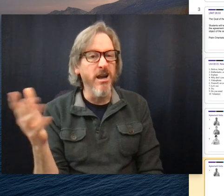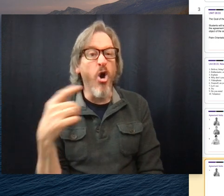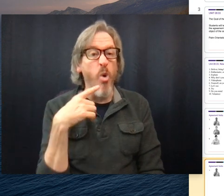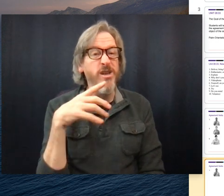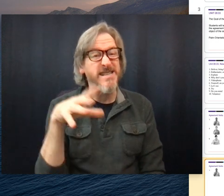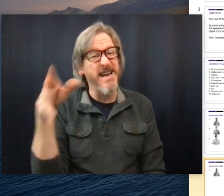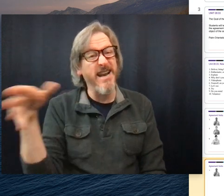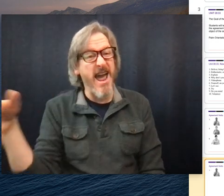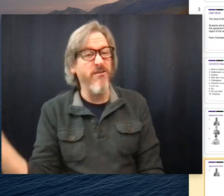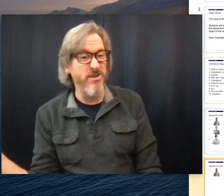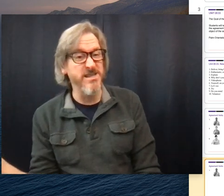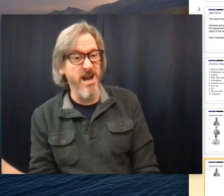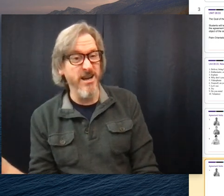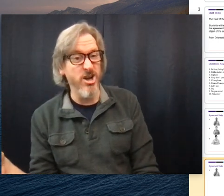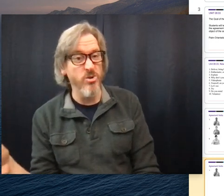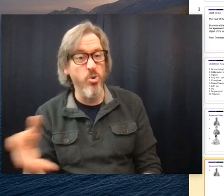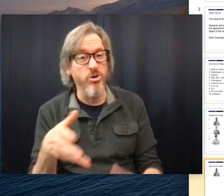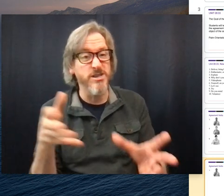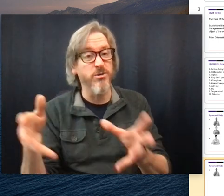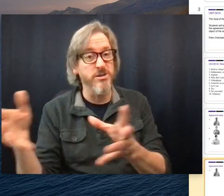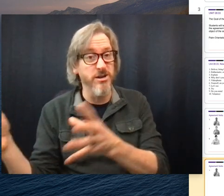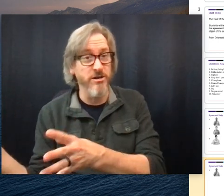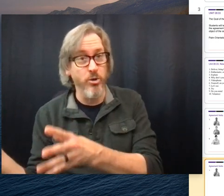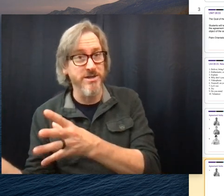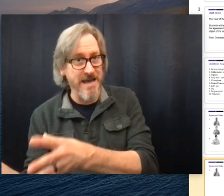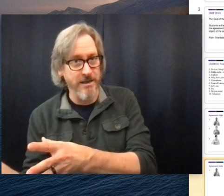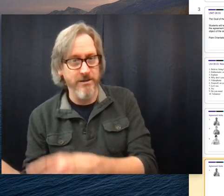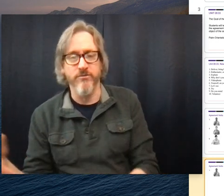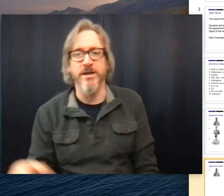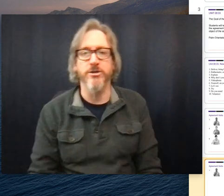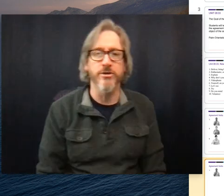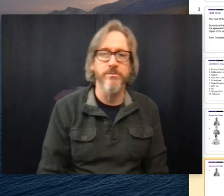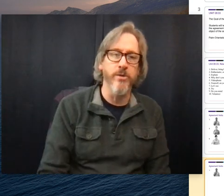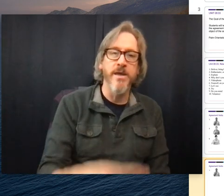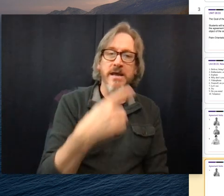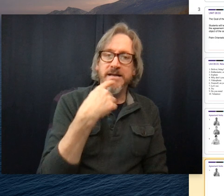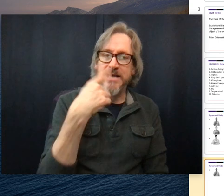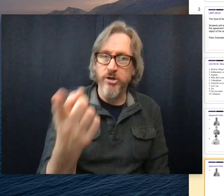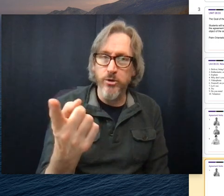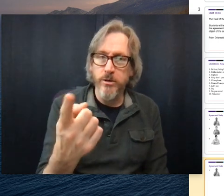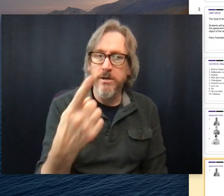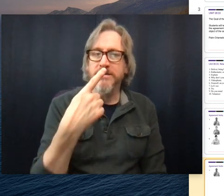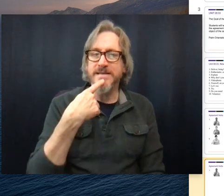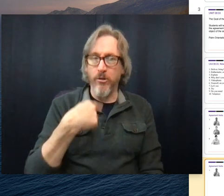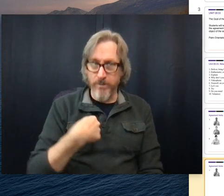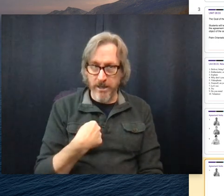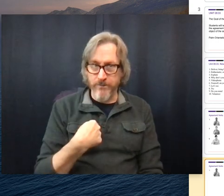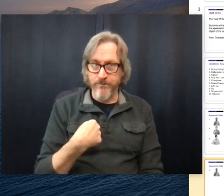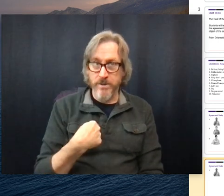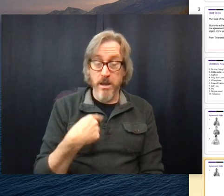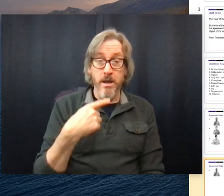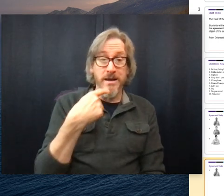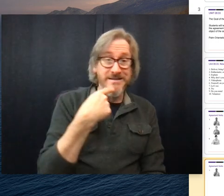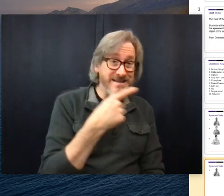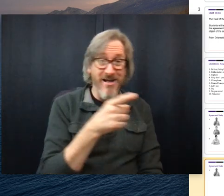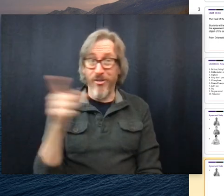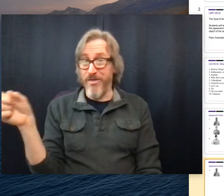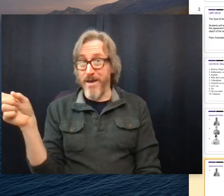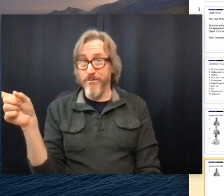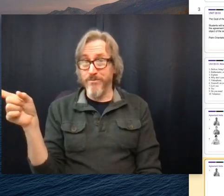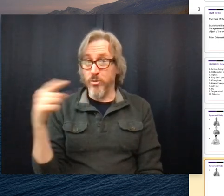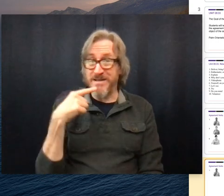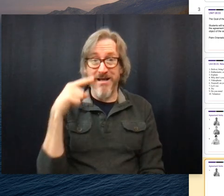agreeing. Only the second half of the sign goes towards the person you're telling the information to. So tell you, tell me,